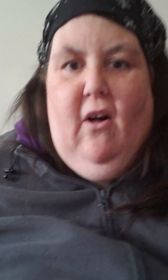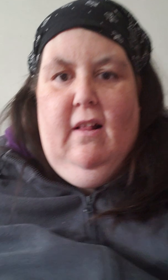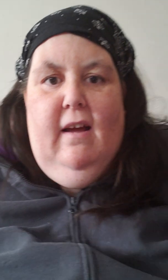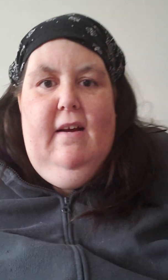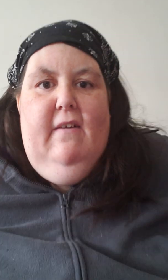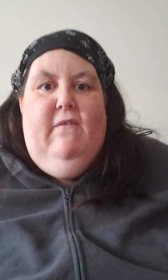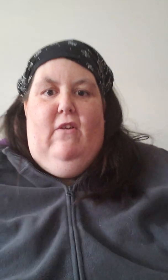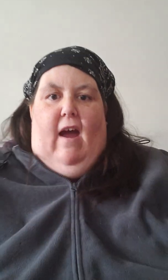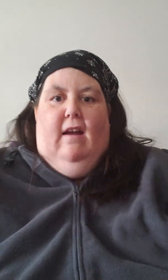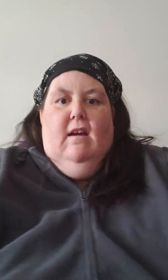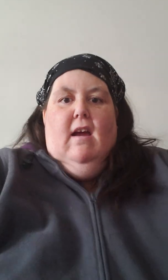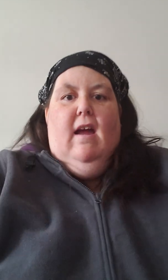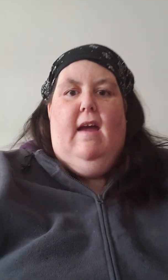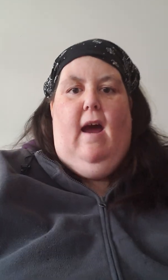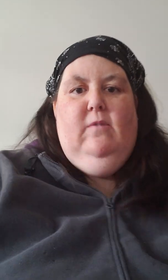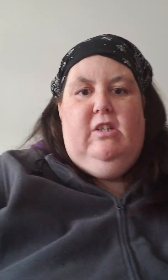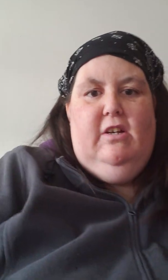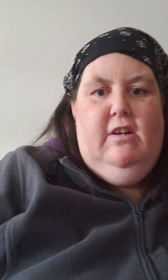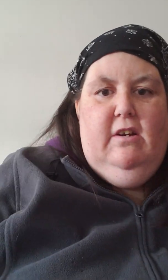all for that. And I'm just going to